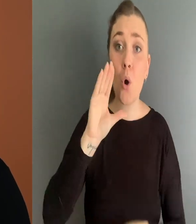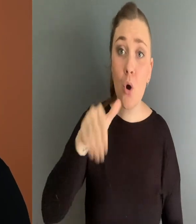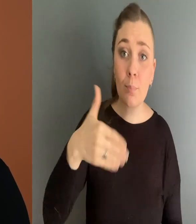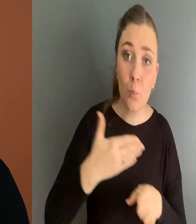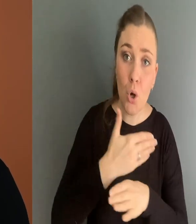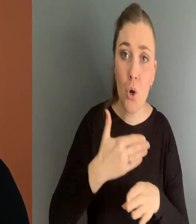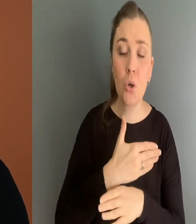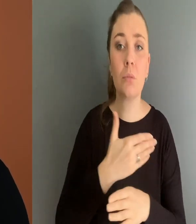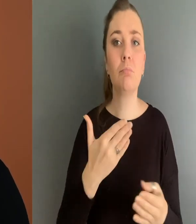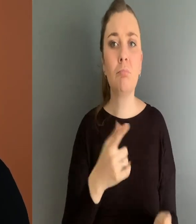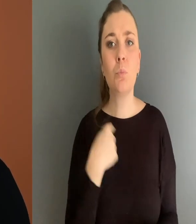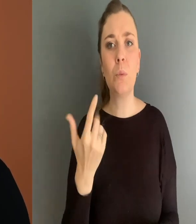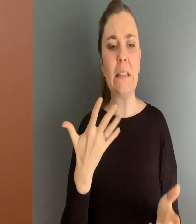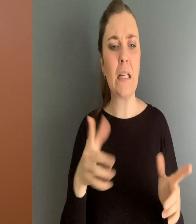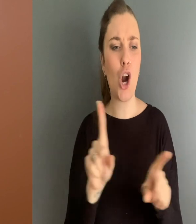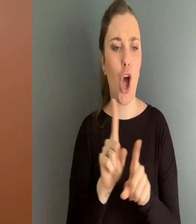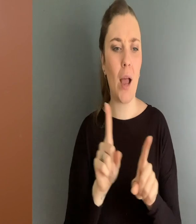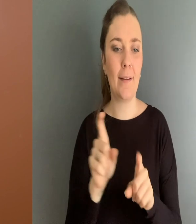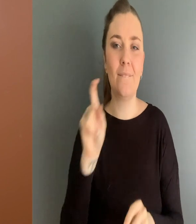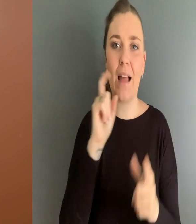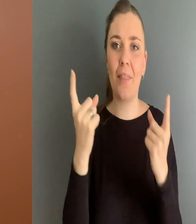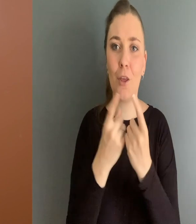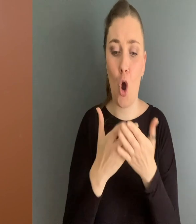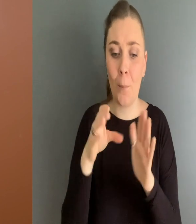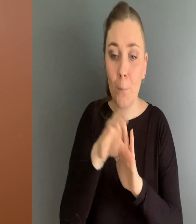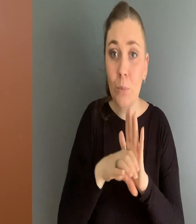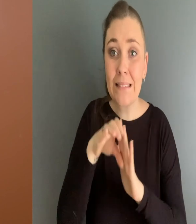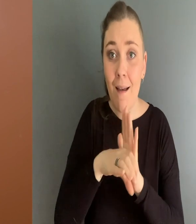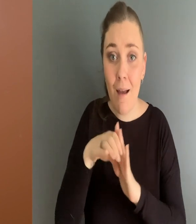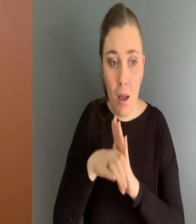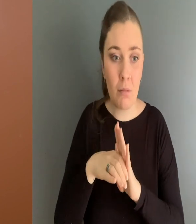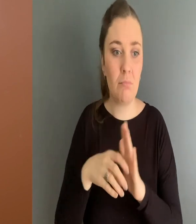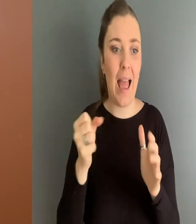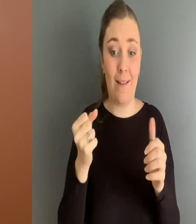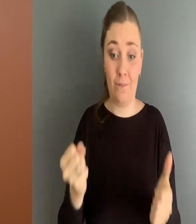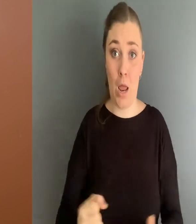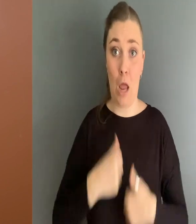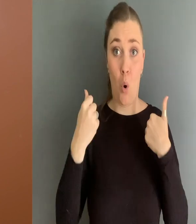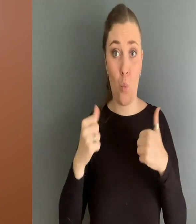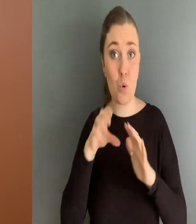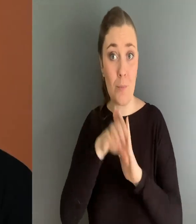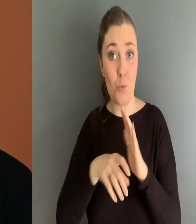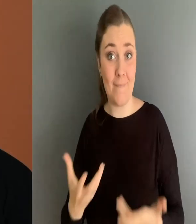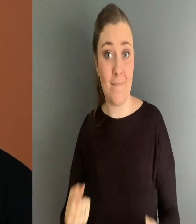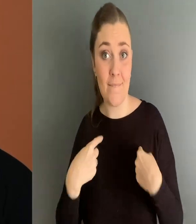we did like fun things on computers and we had our own computer